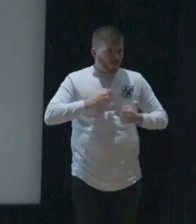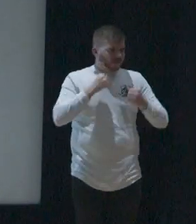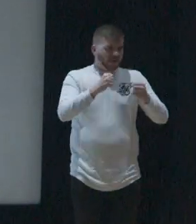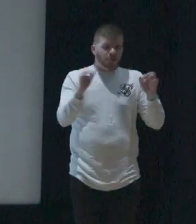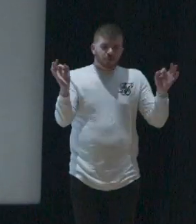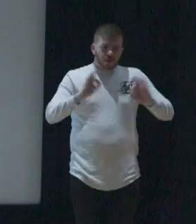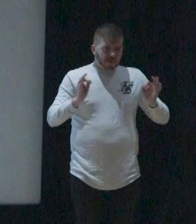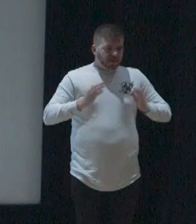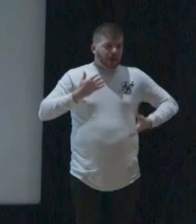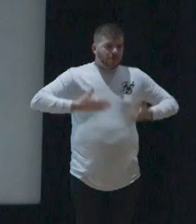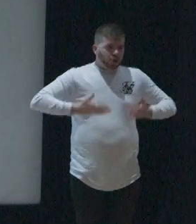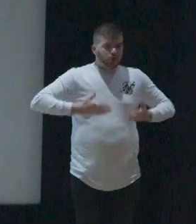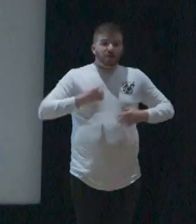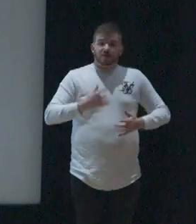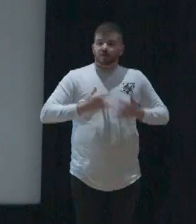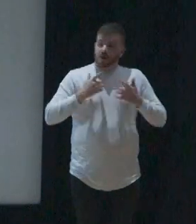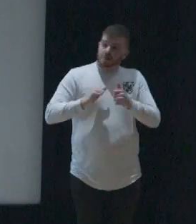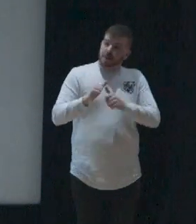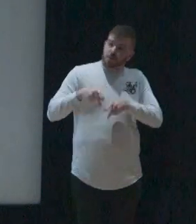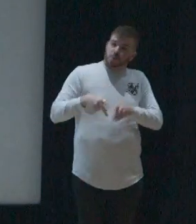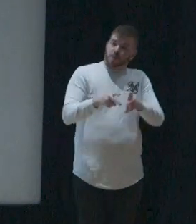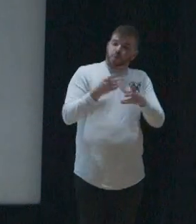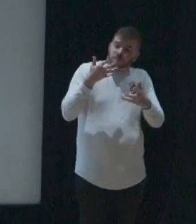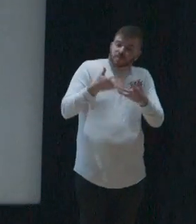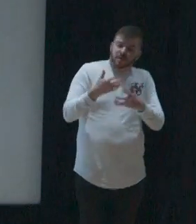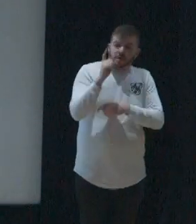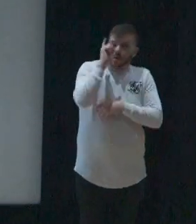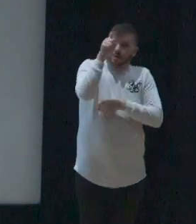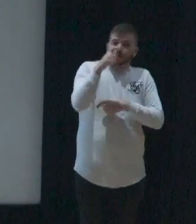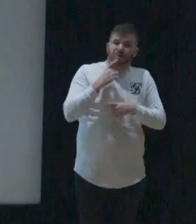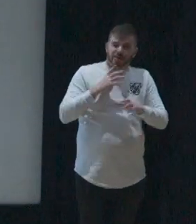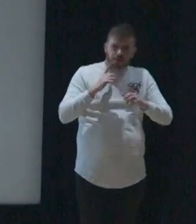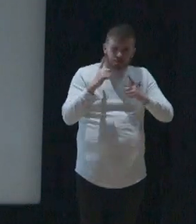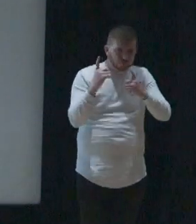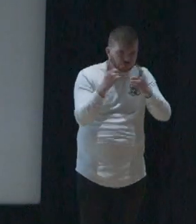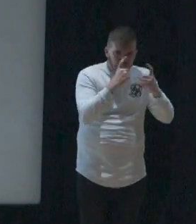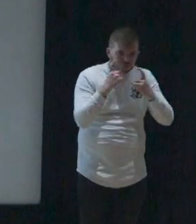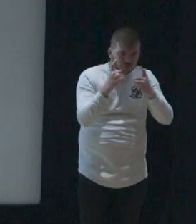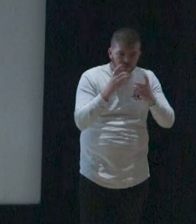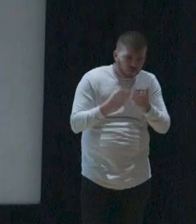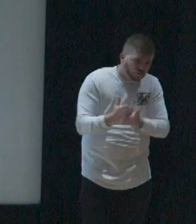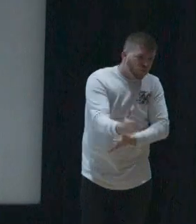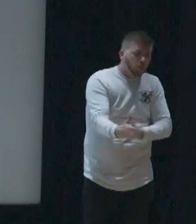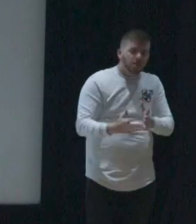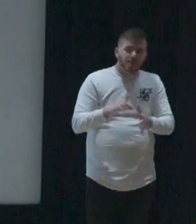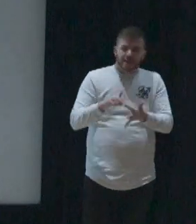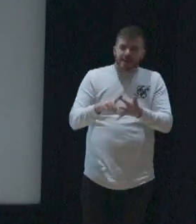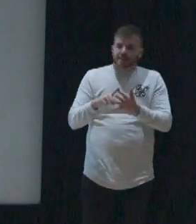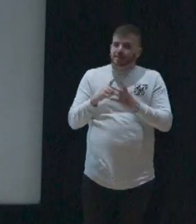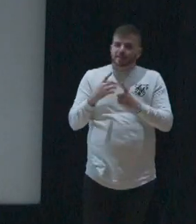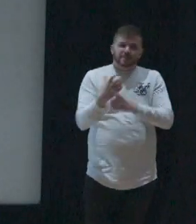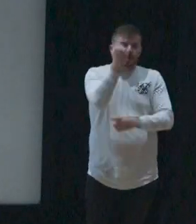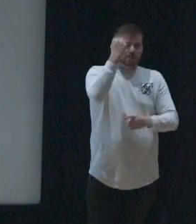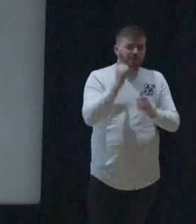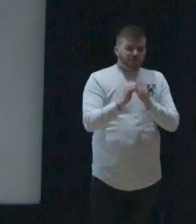involved. This felt like a much better way to fit the idea that we needed to puzzle our way through the maze to find our friend, and we also